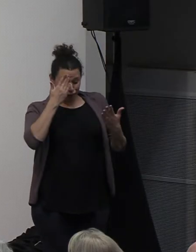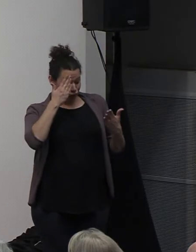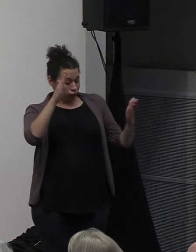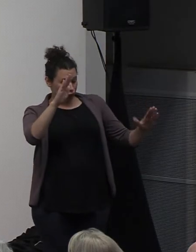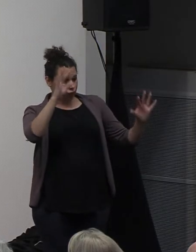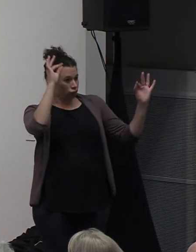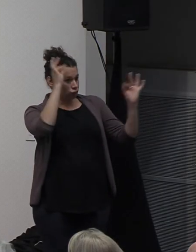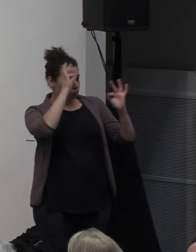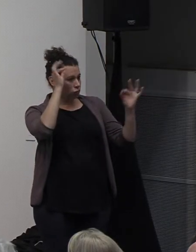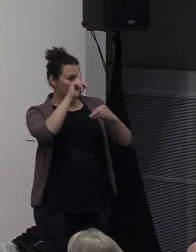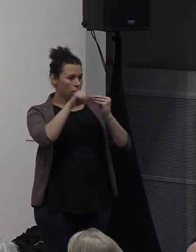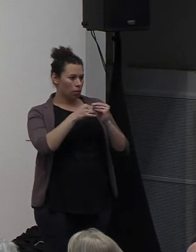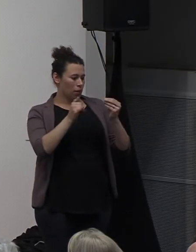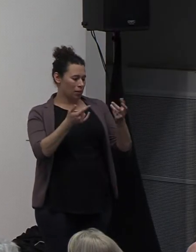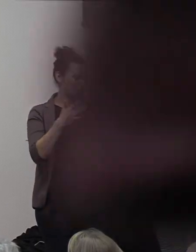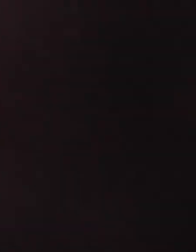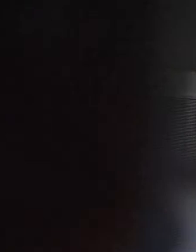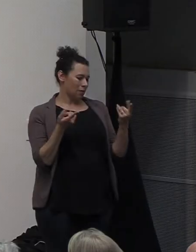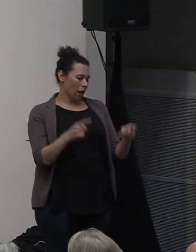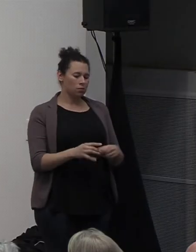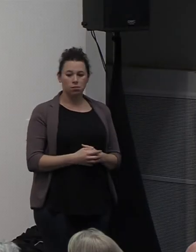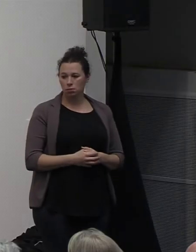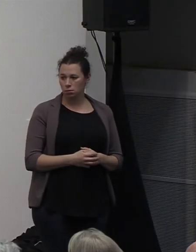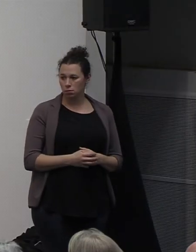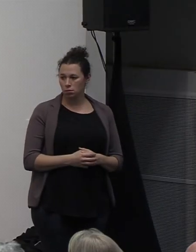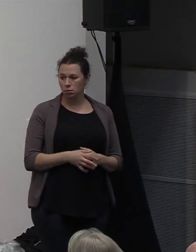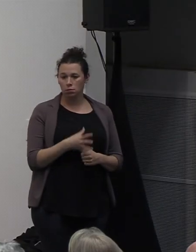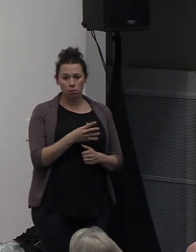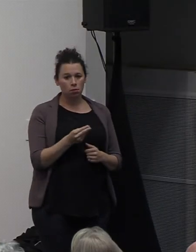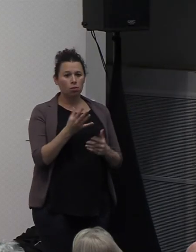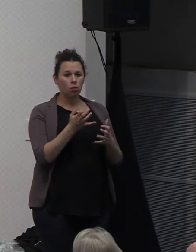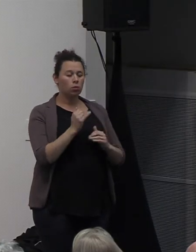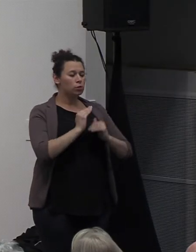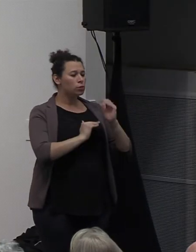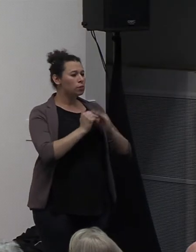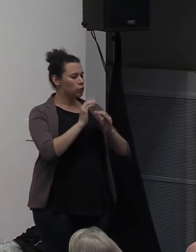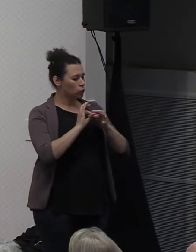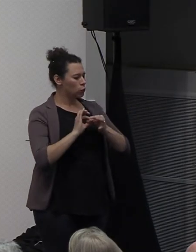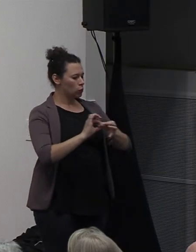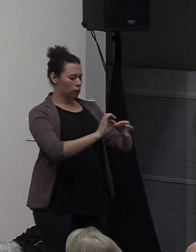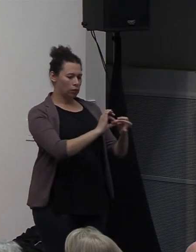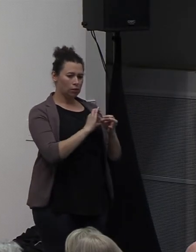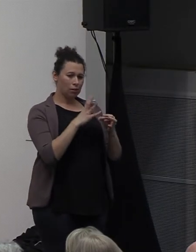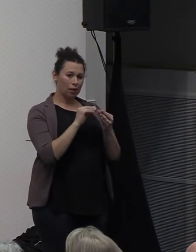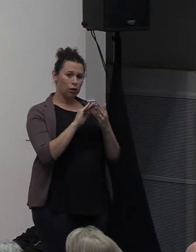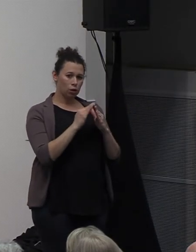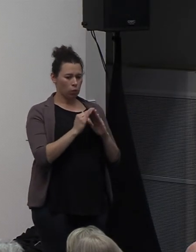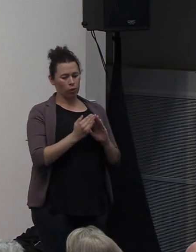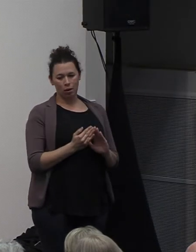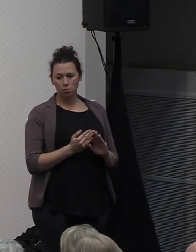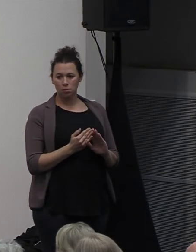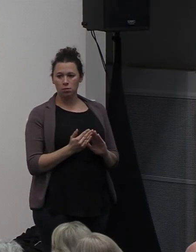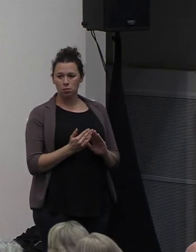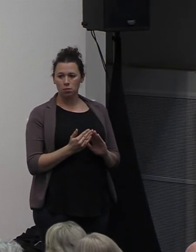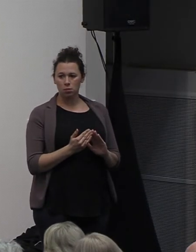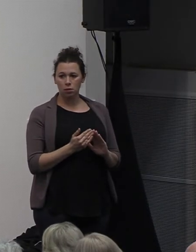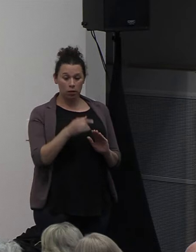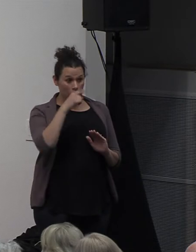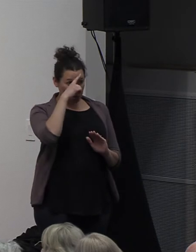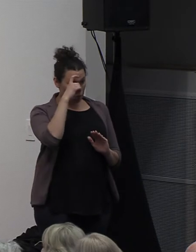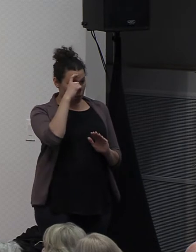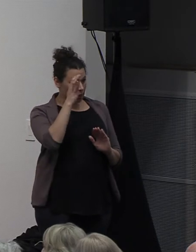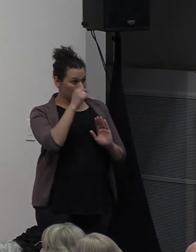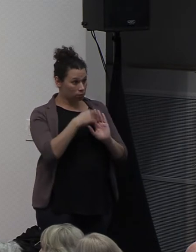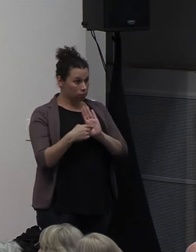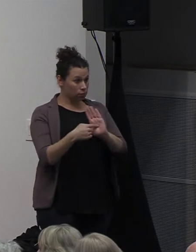this cataclysmic event. And we want to build unity and community by putting this exhibition in